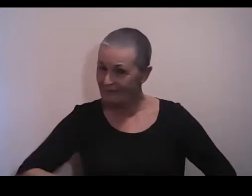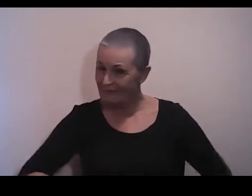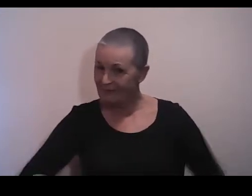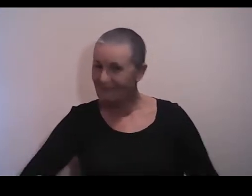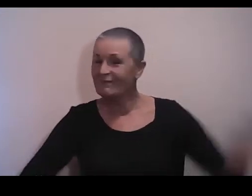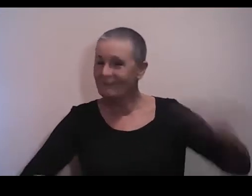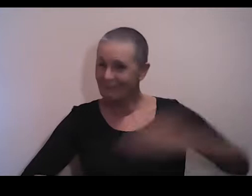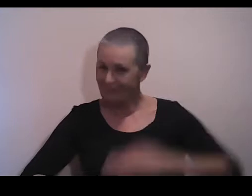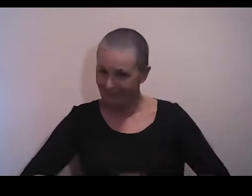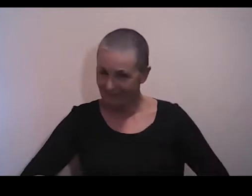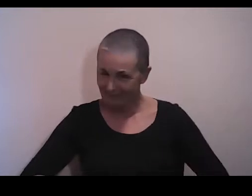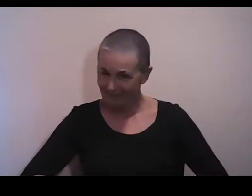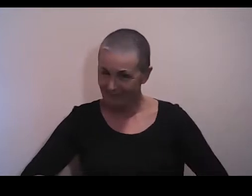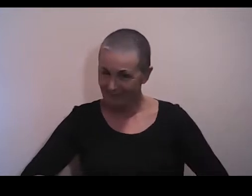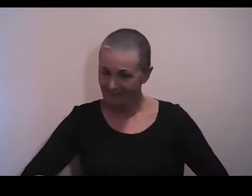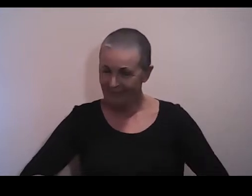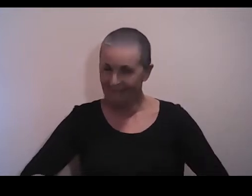me.